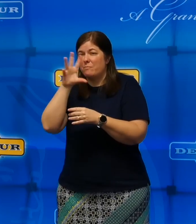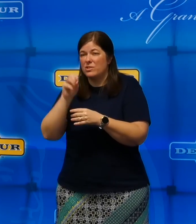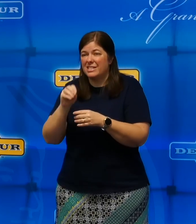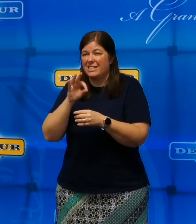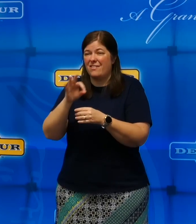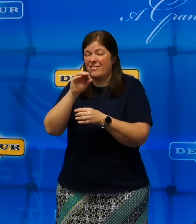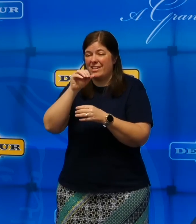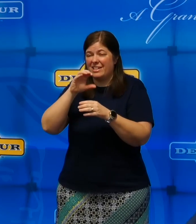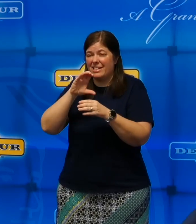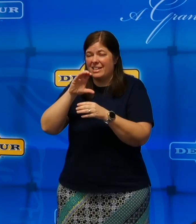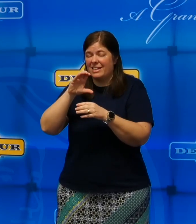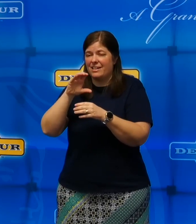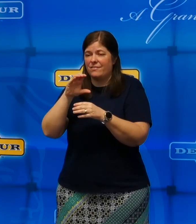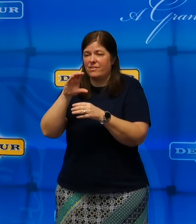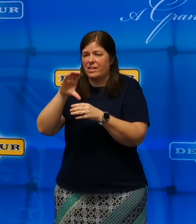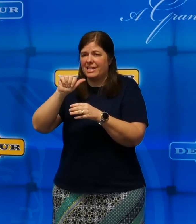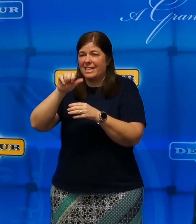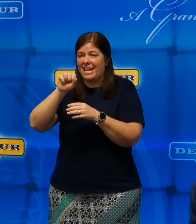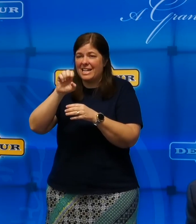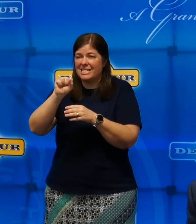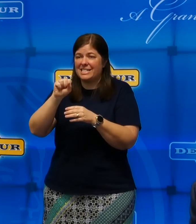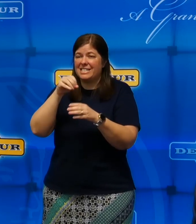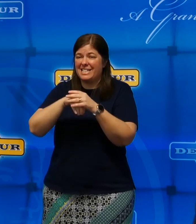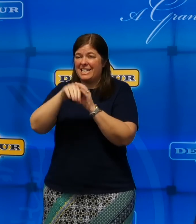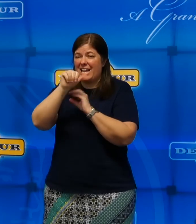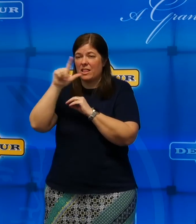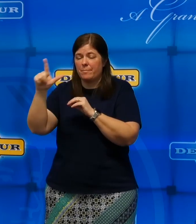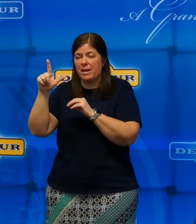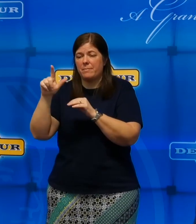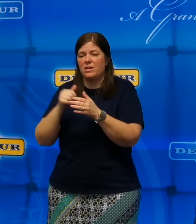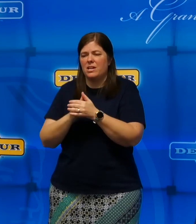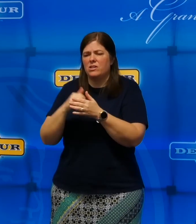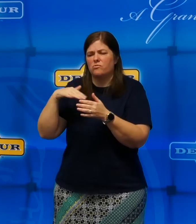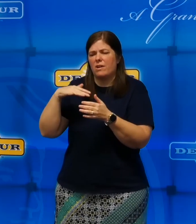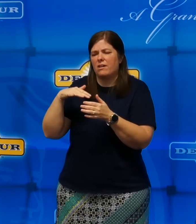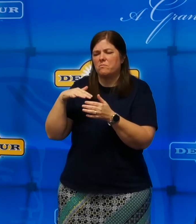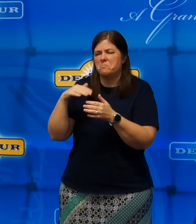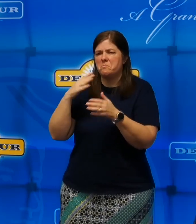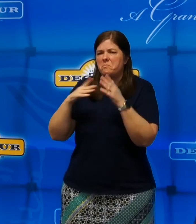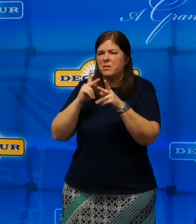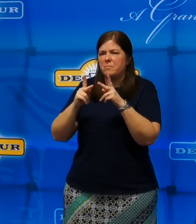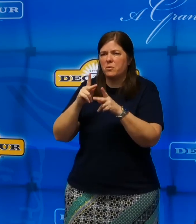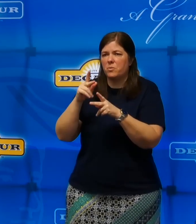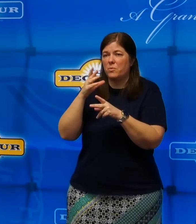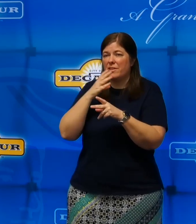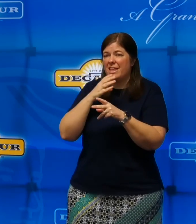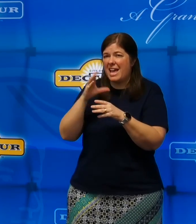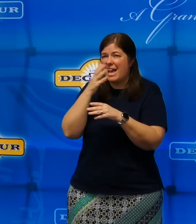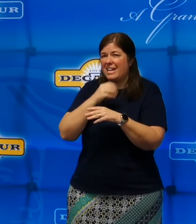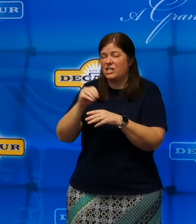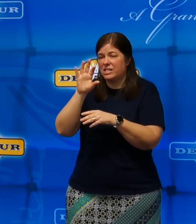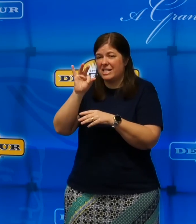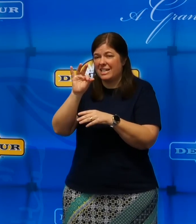Alabama are in folks that are between the ages of 19 and 64. Now, having said